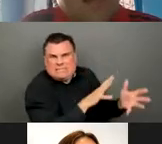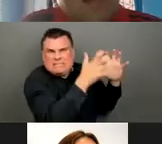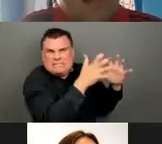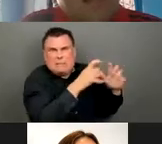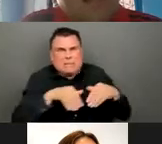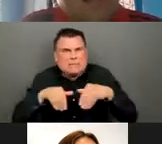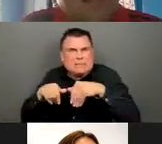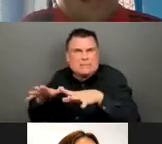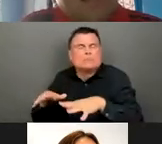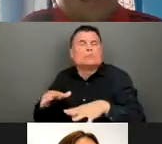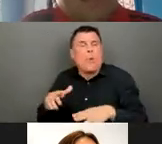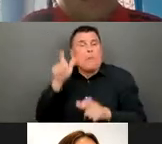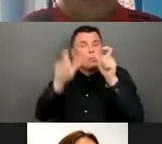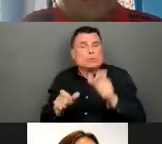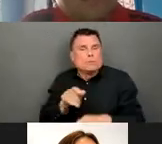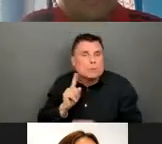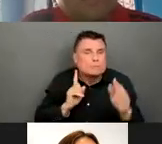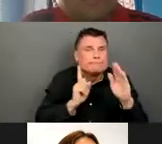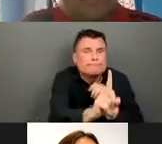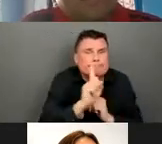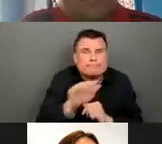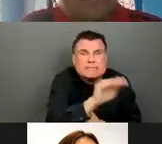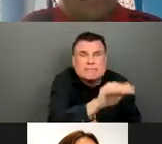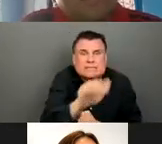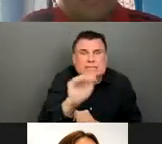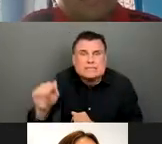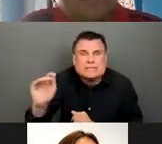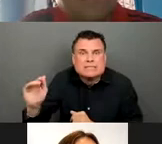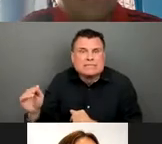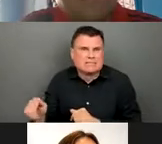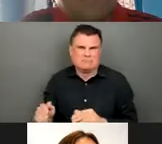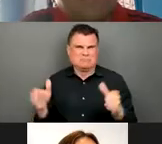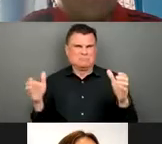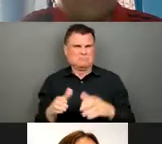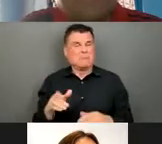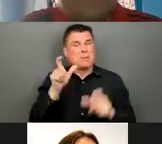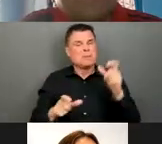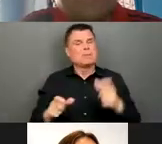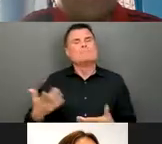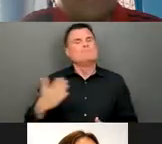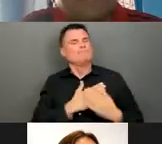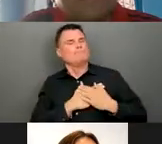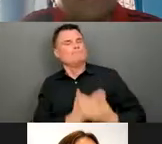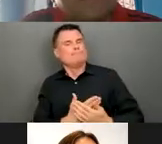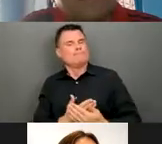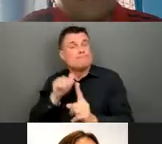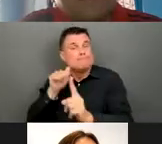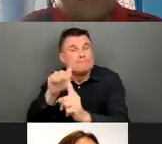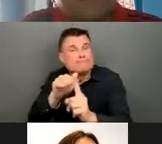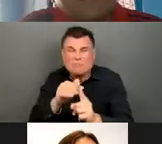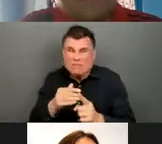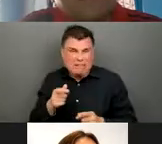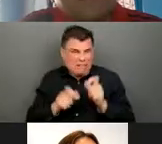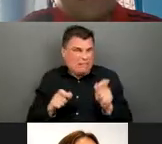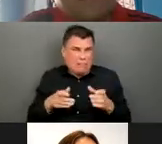However, the small number of such people would not be sufficient, providing supports for all. Safer places